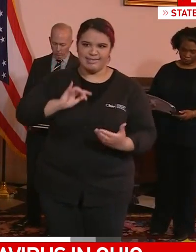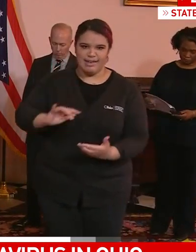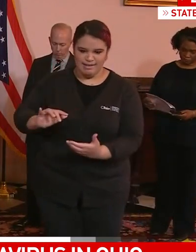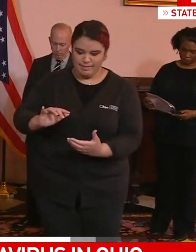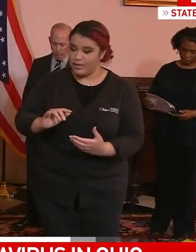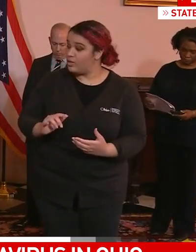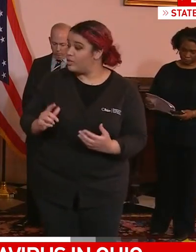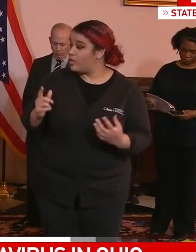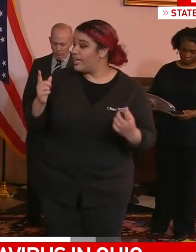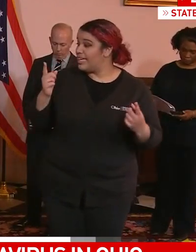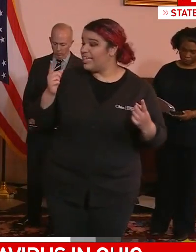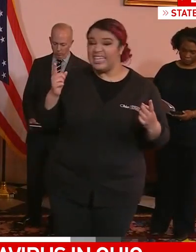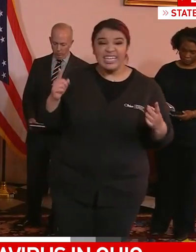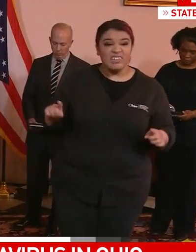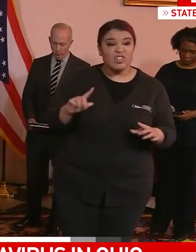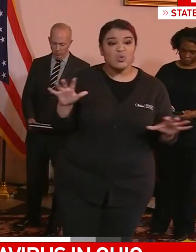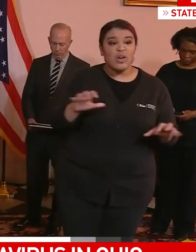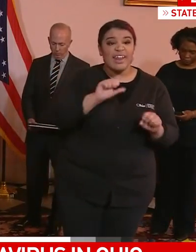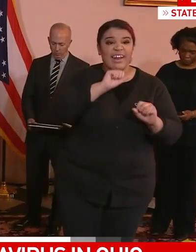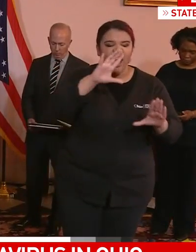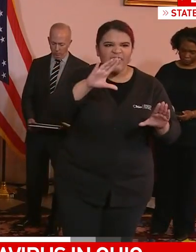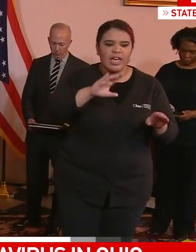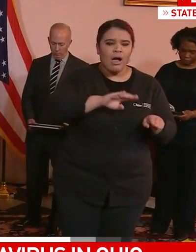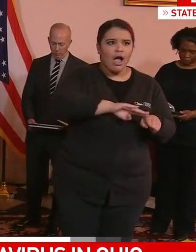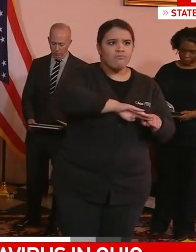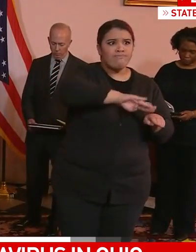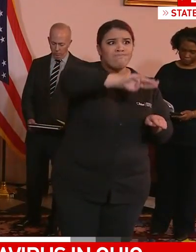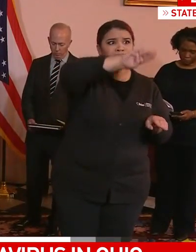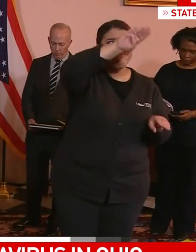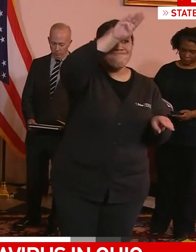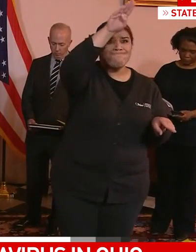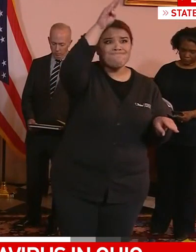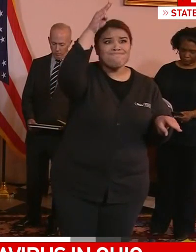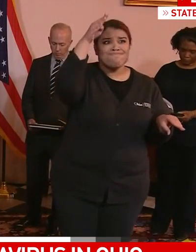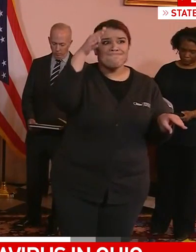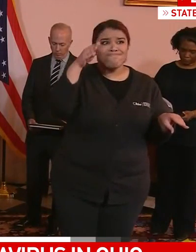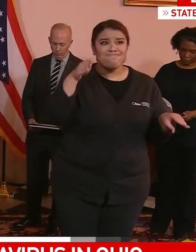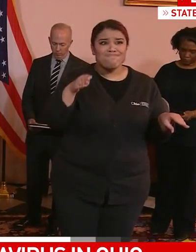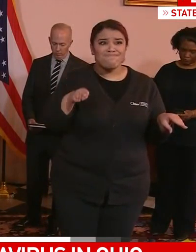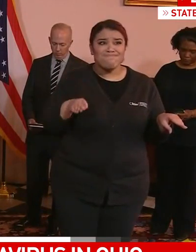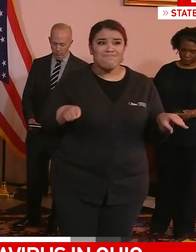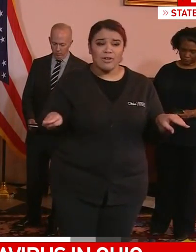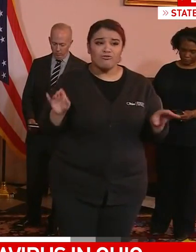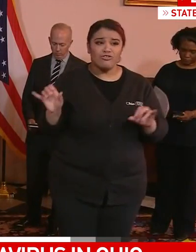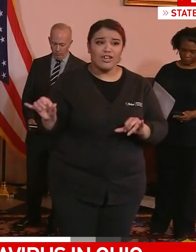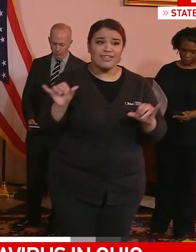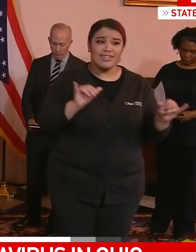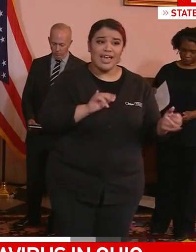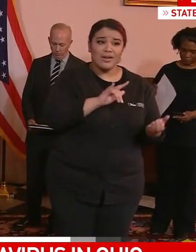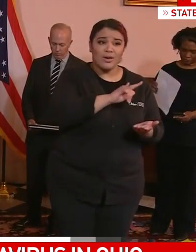very more scary, sharp, steep climb that we saw in Wuhan.